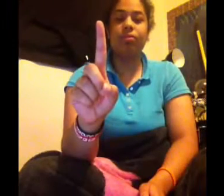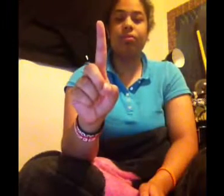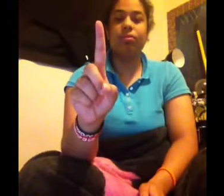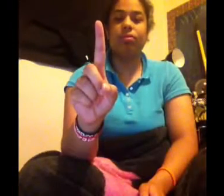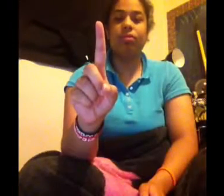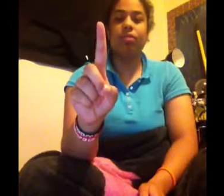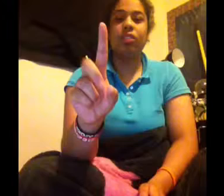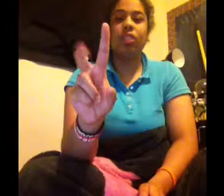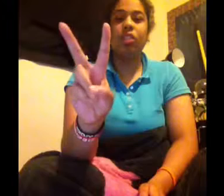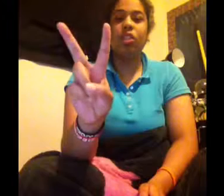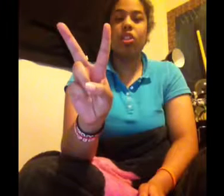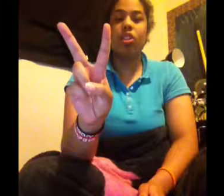2